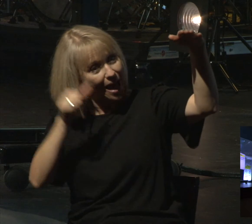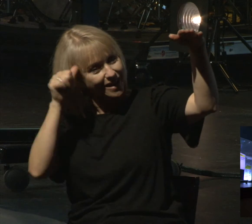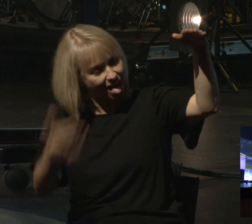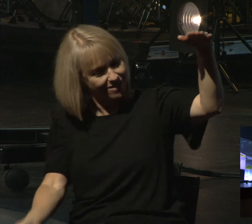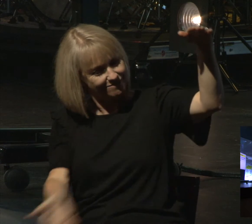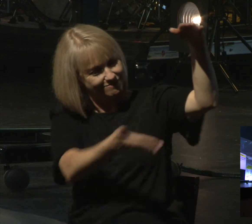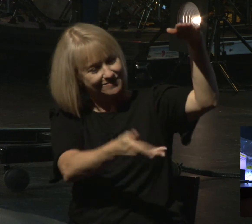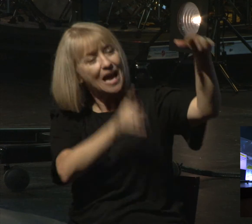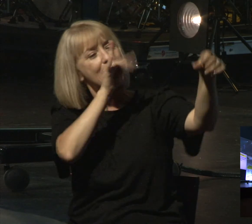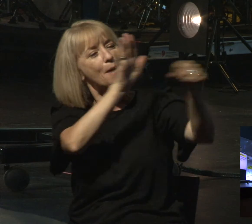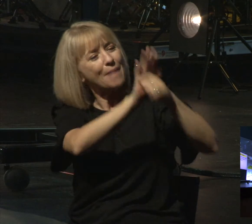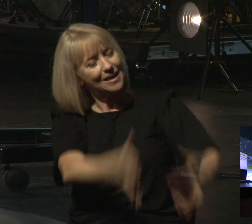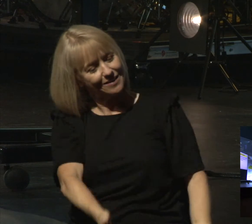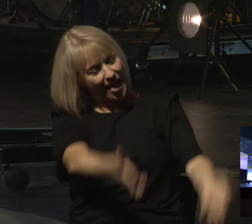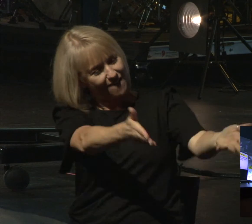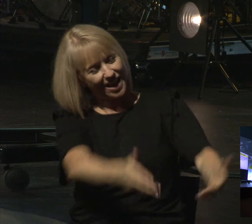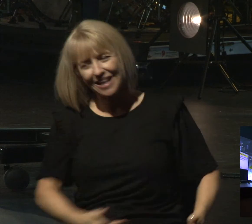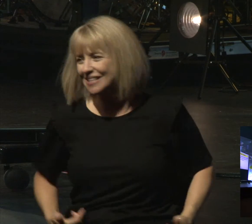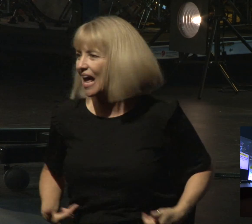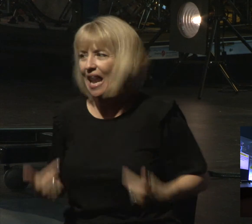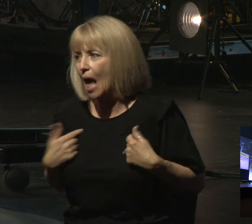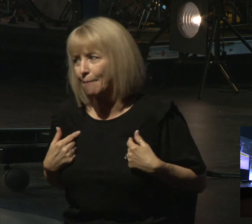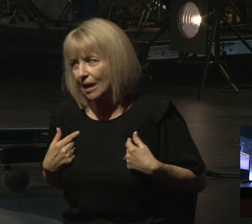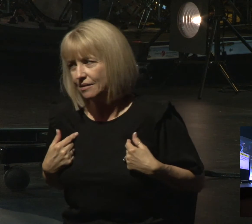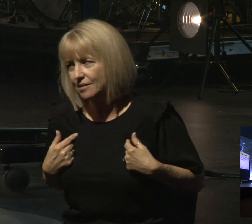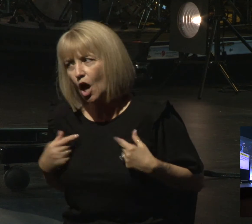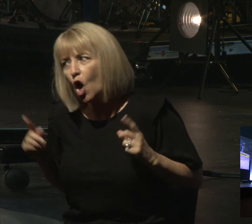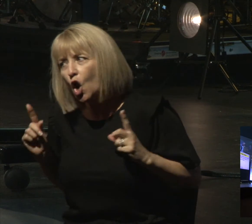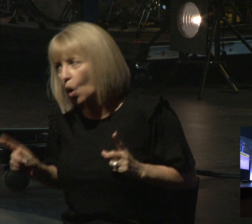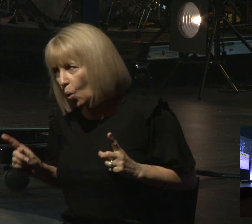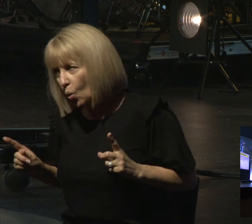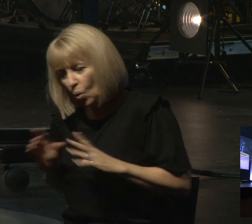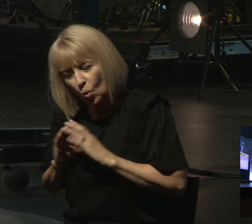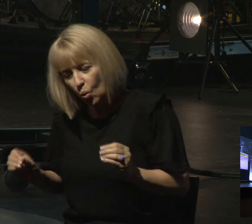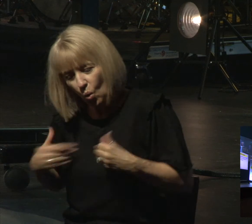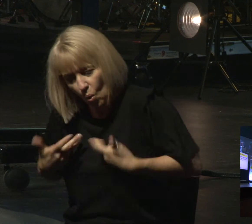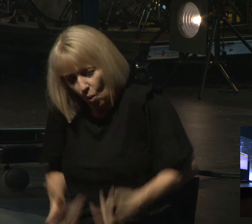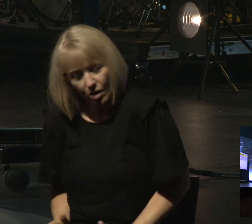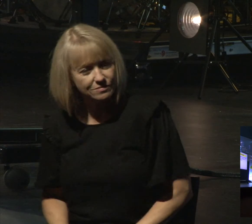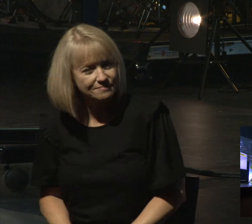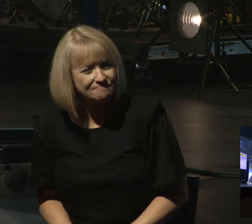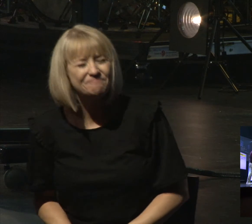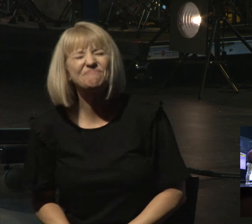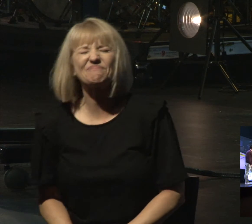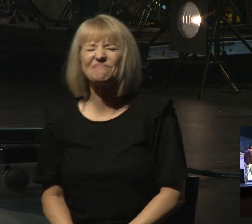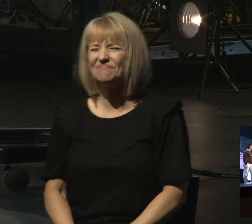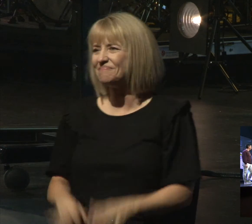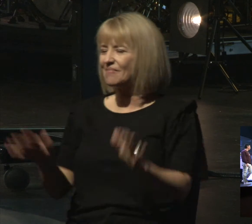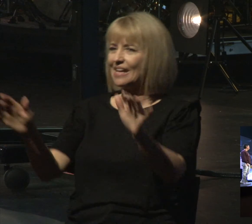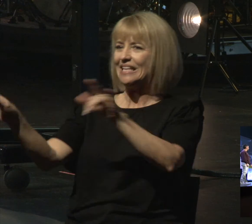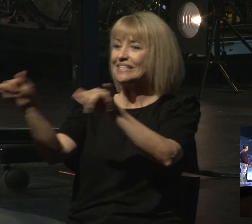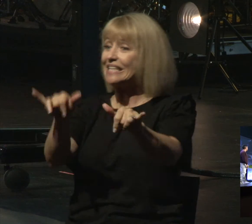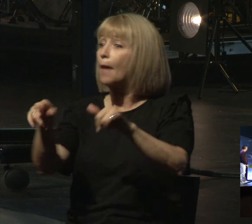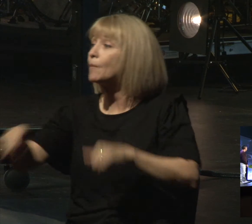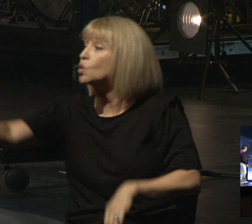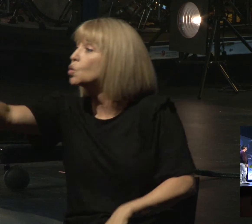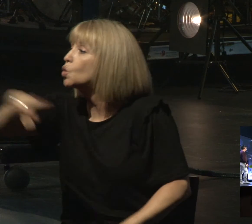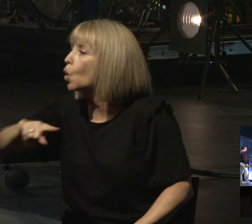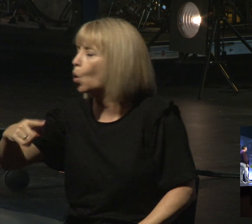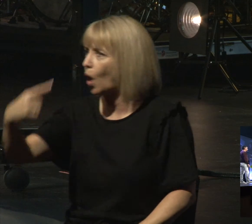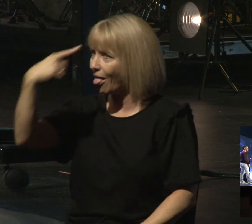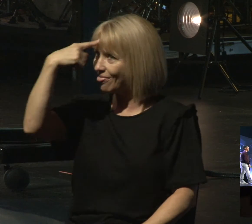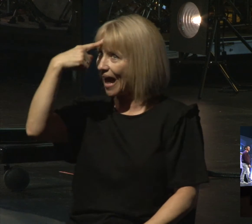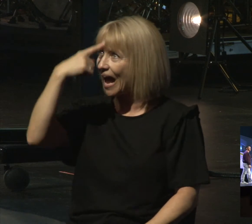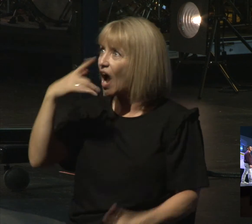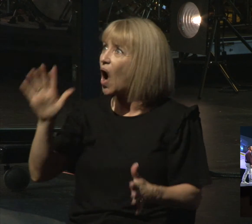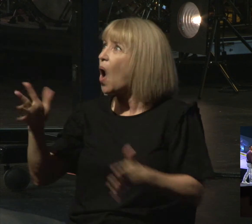home. But the thing is, many of us, we have this idea and this vision of what it's gonna be like to follow Jesus, and that it's gonna be all